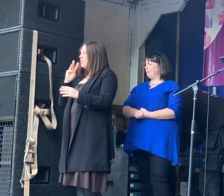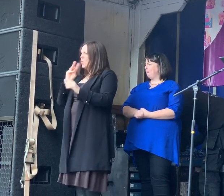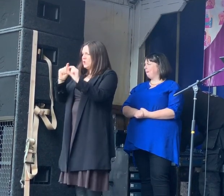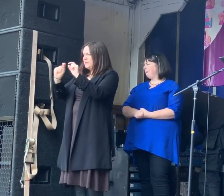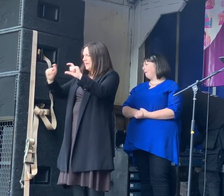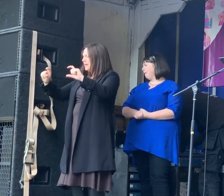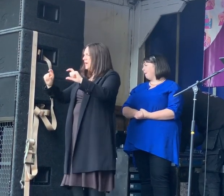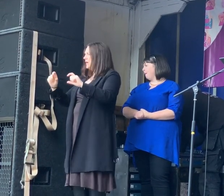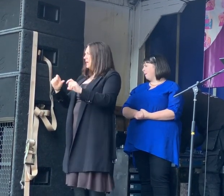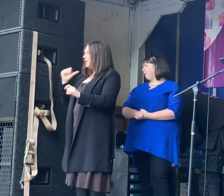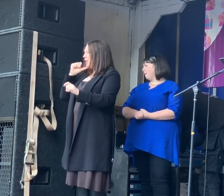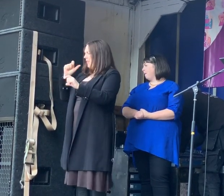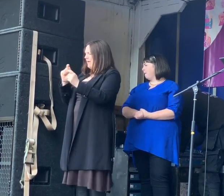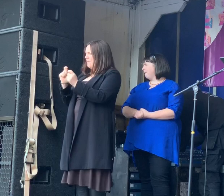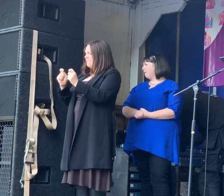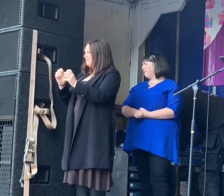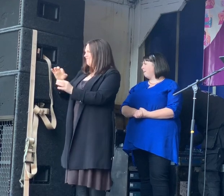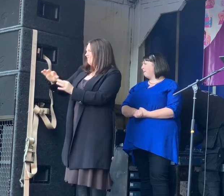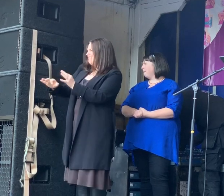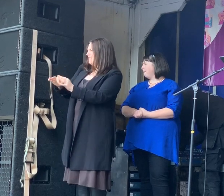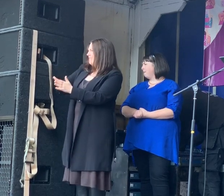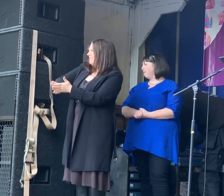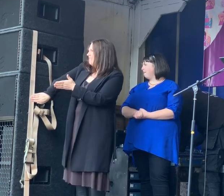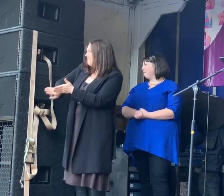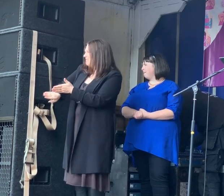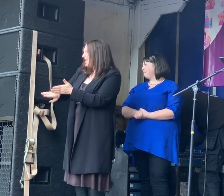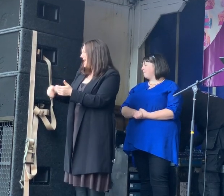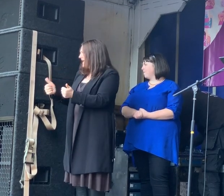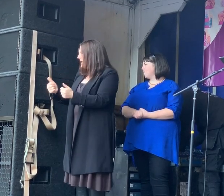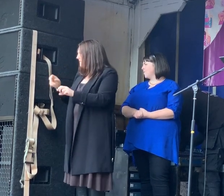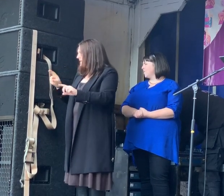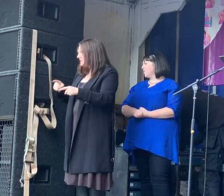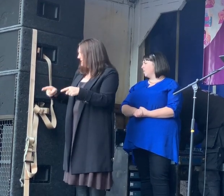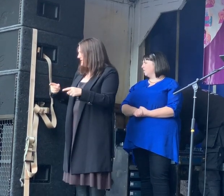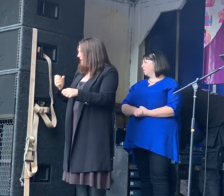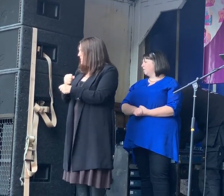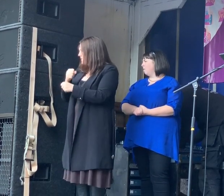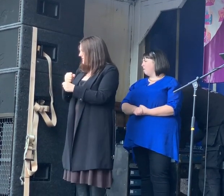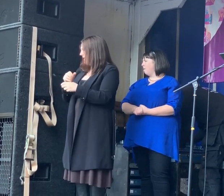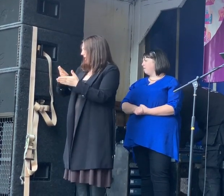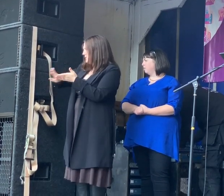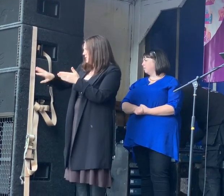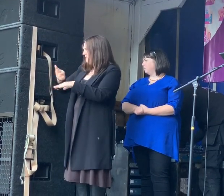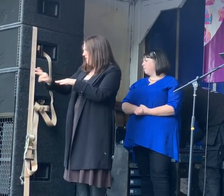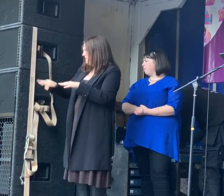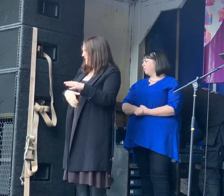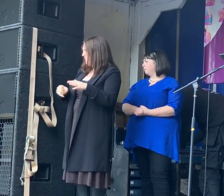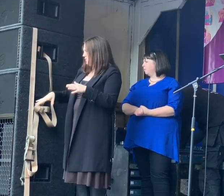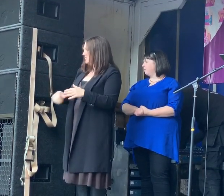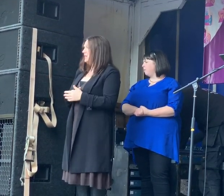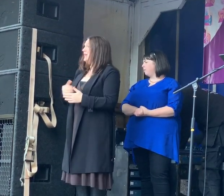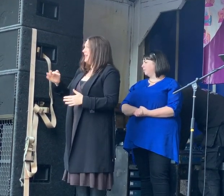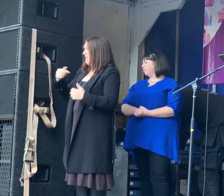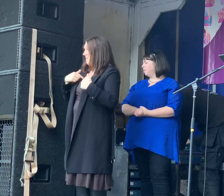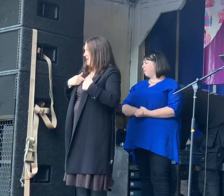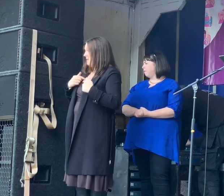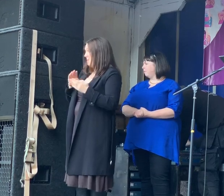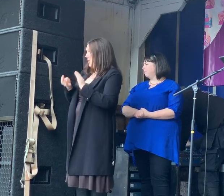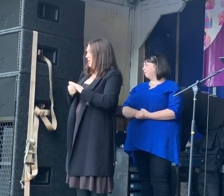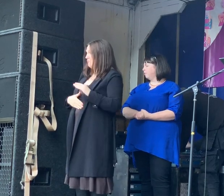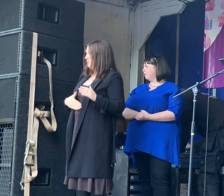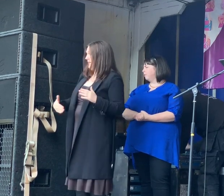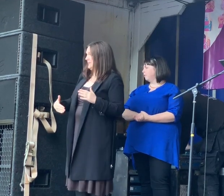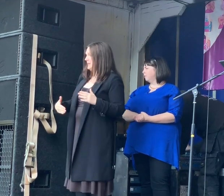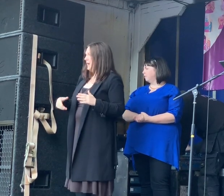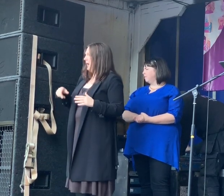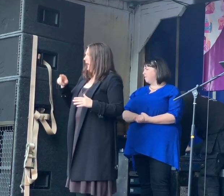of anyone being excluded from accessing abortion services on the basis of gender. If I were to become pregnant, I can't